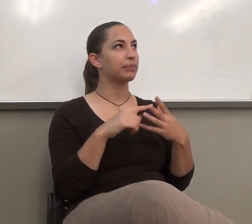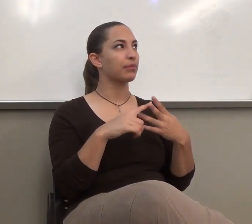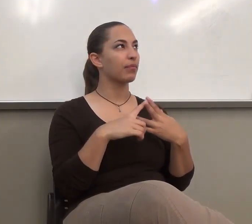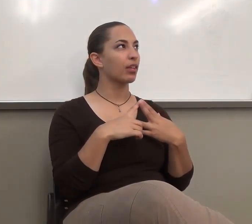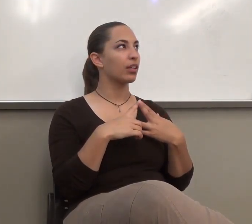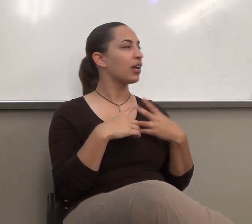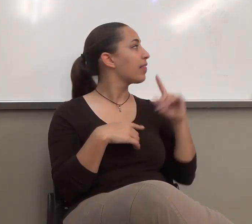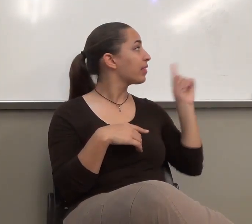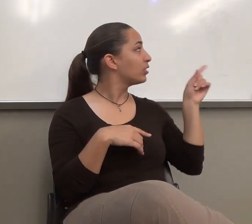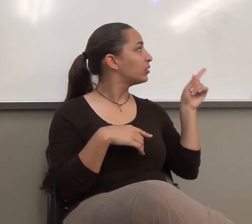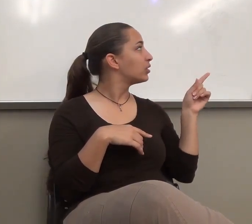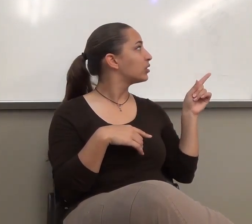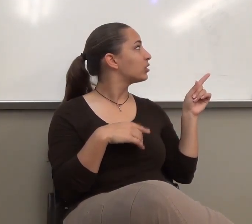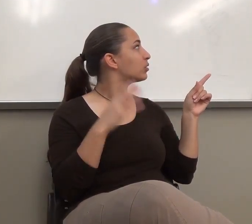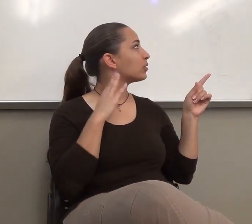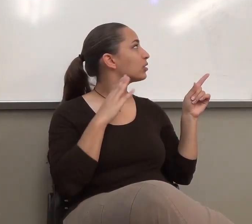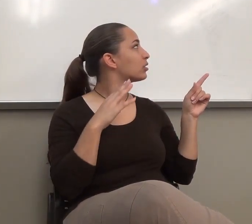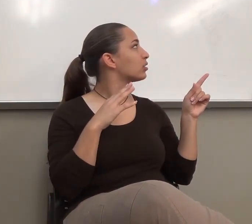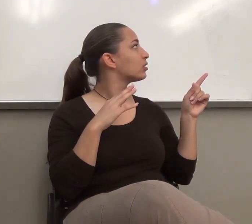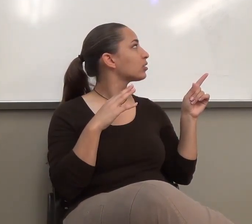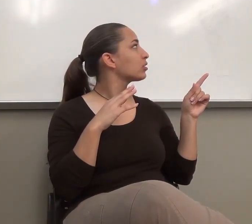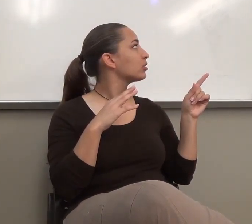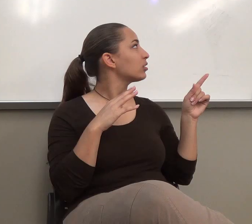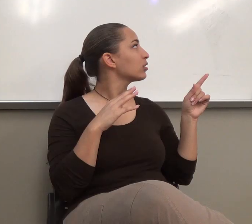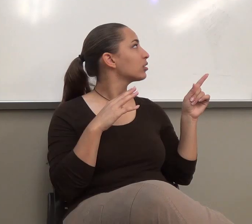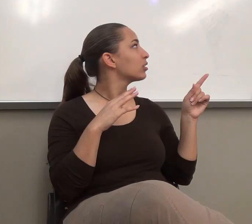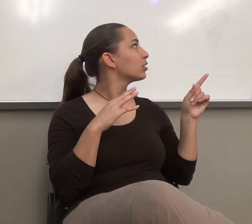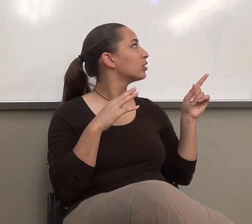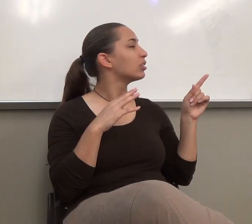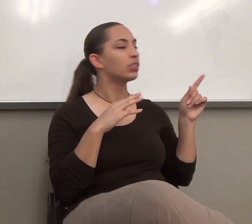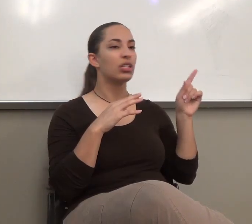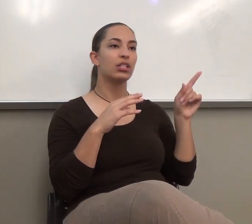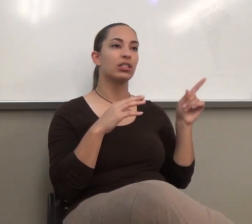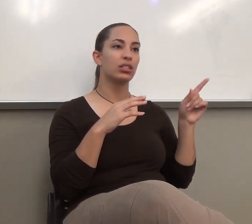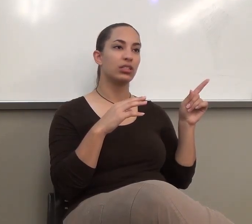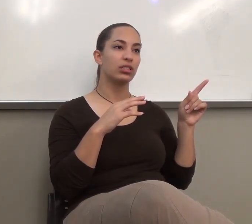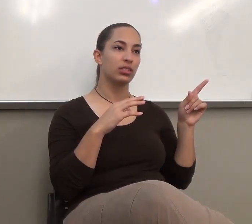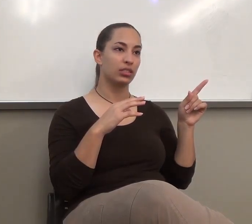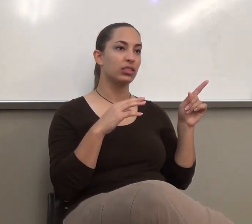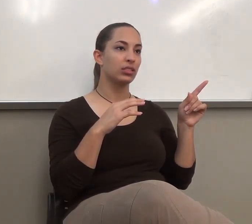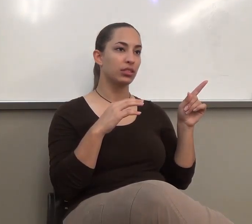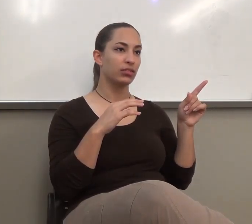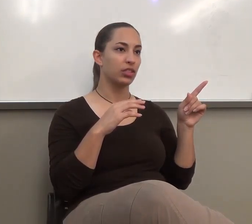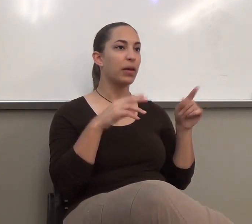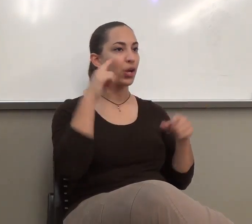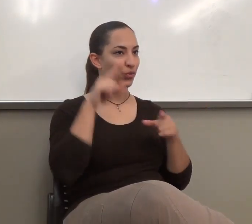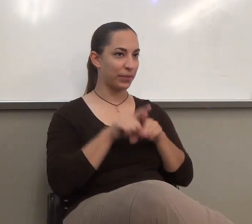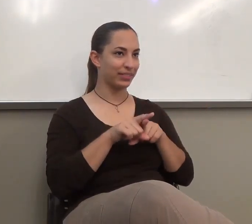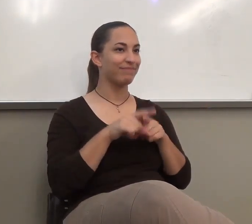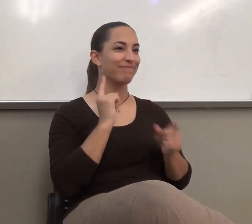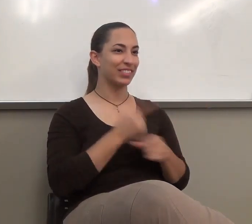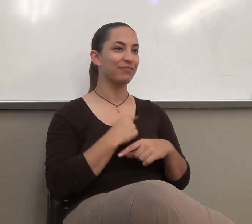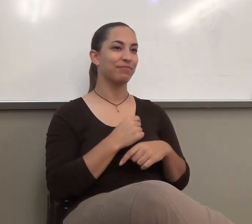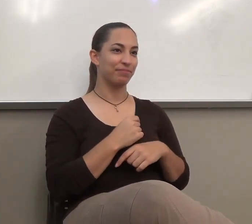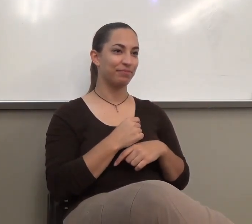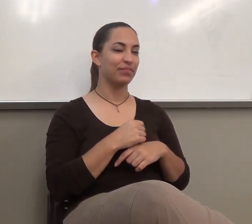be this. And some of you have already seen that on your paper. S/E.